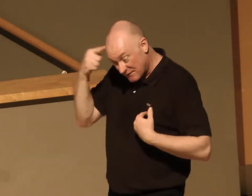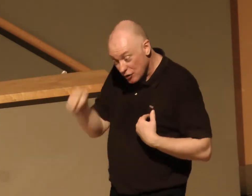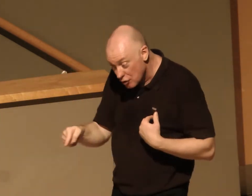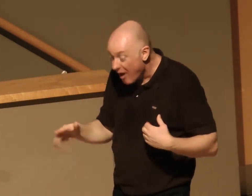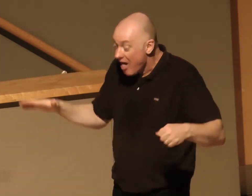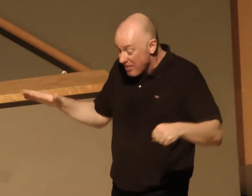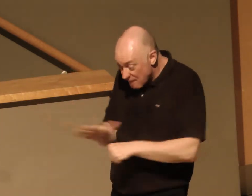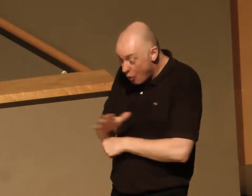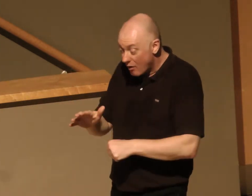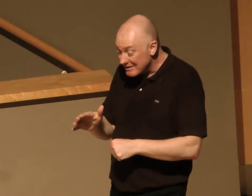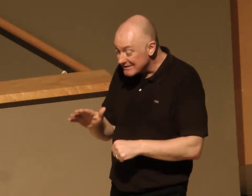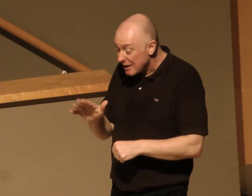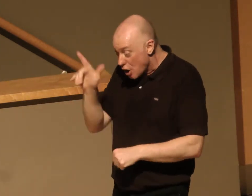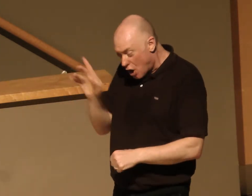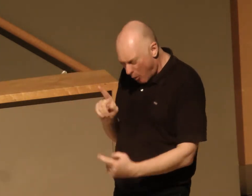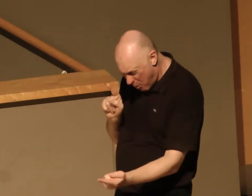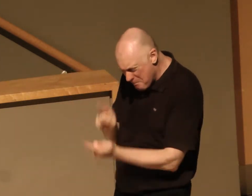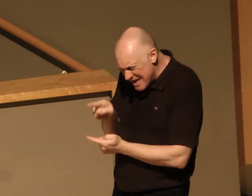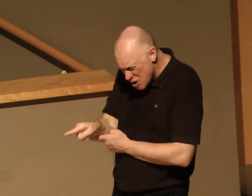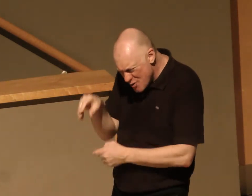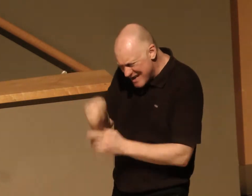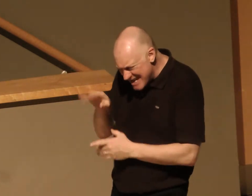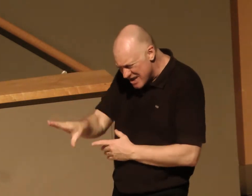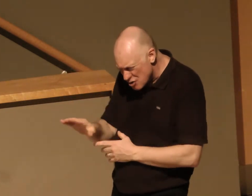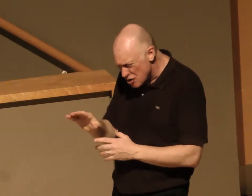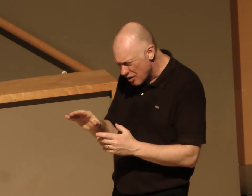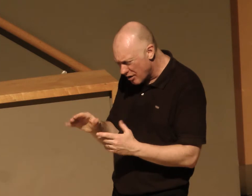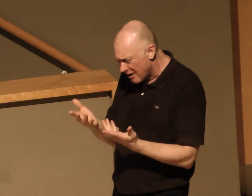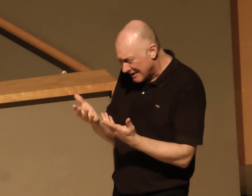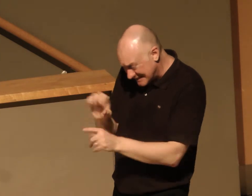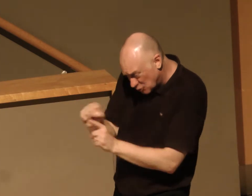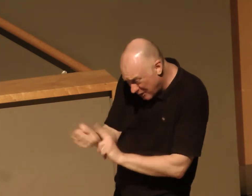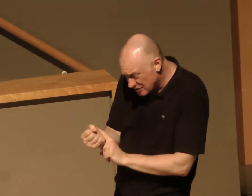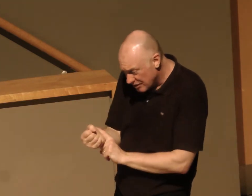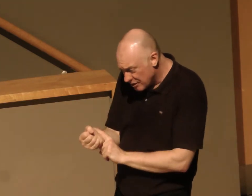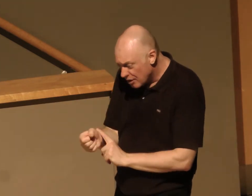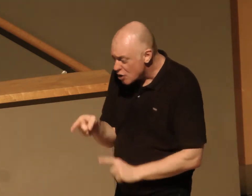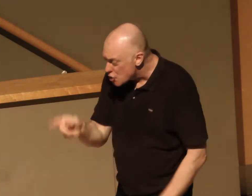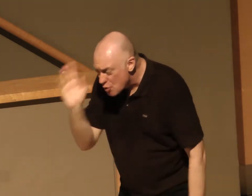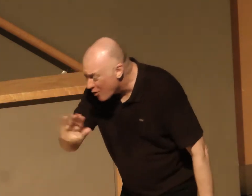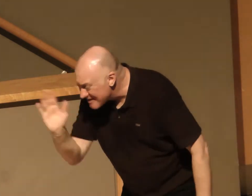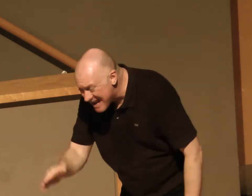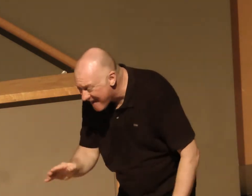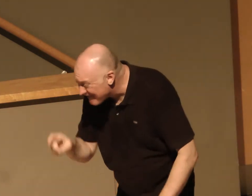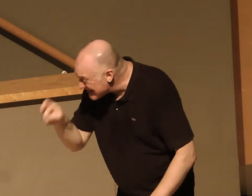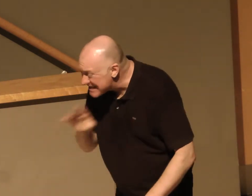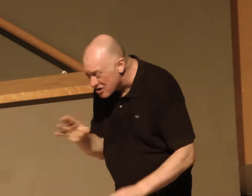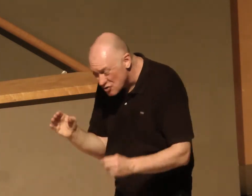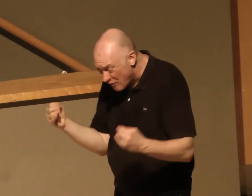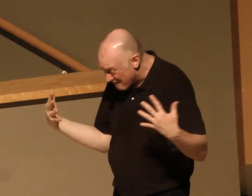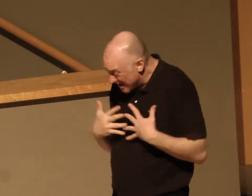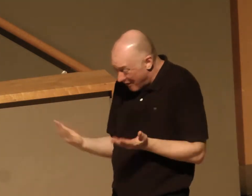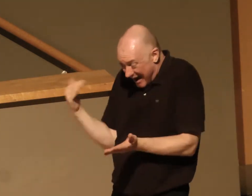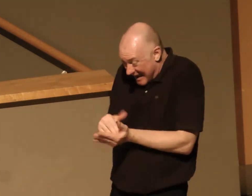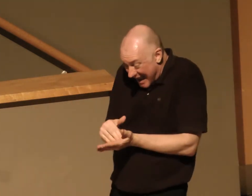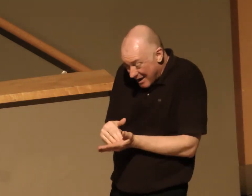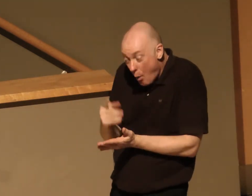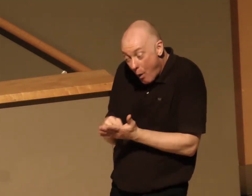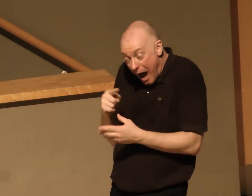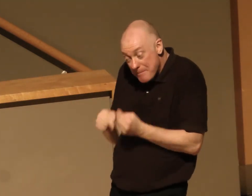of how God will meet you in the middle of your hopelessness and He comes and says you will never need to fear again because of what I'm about to tell you and what I'm